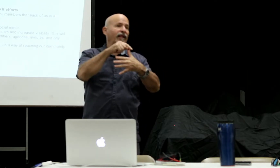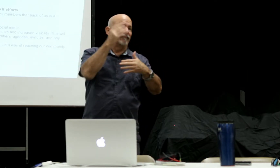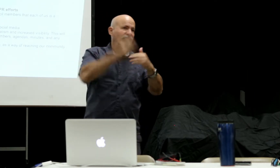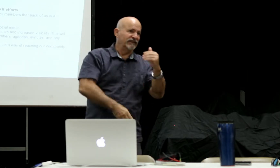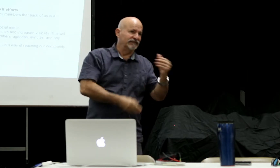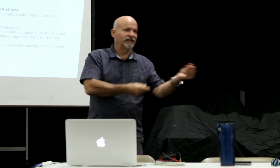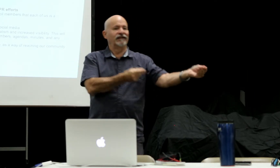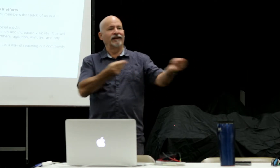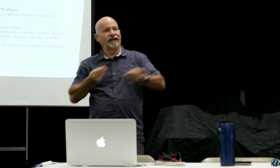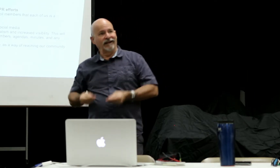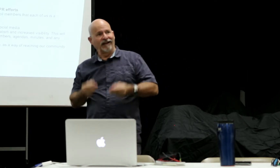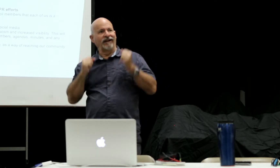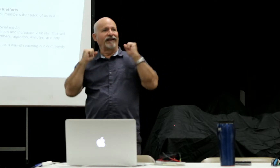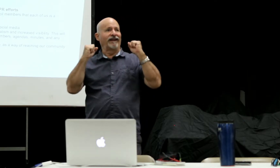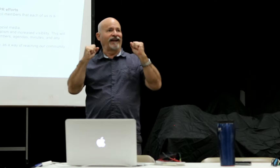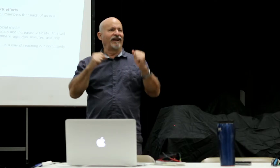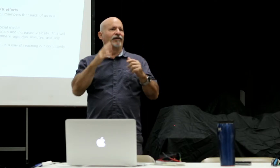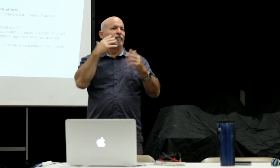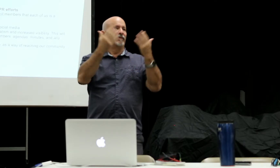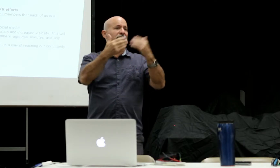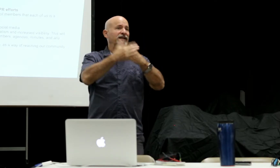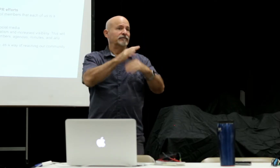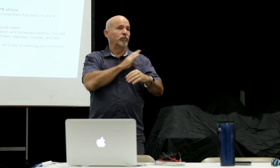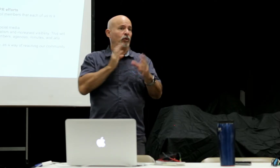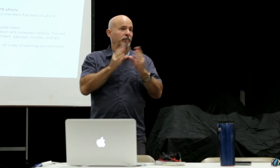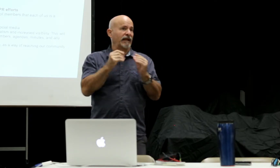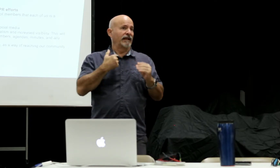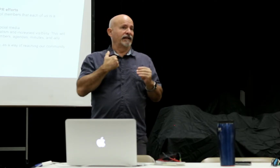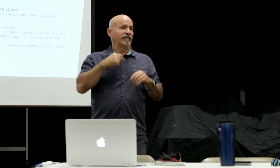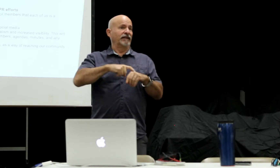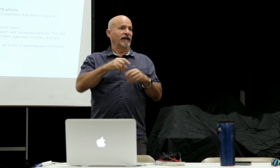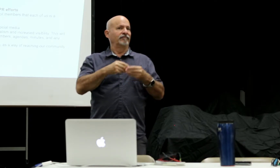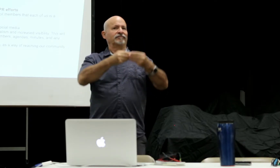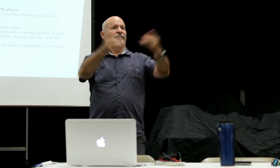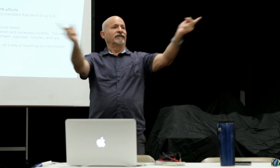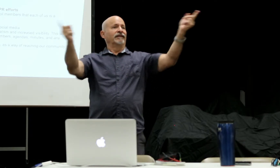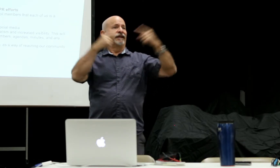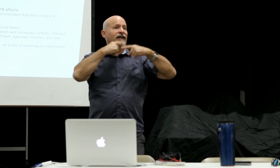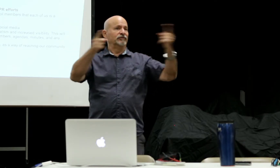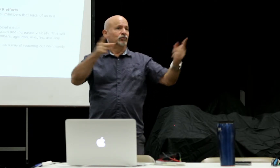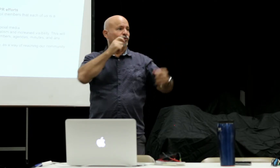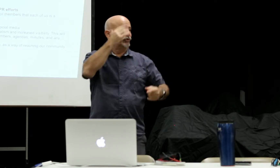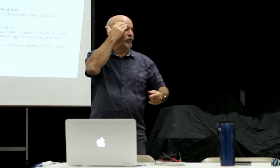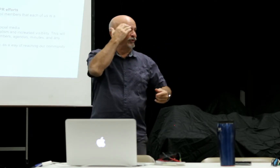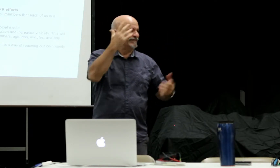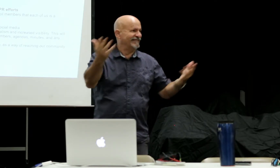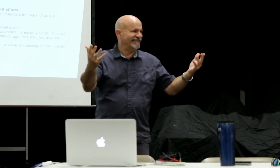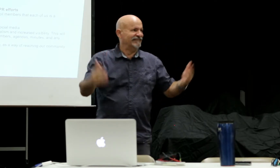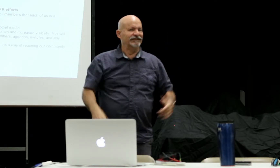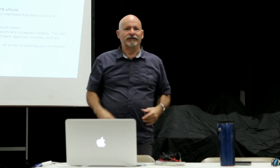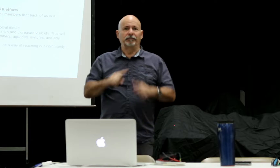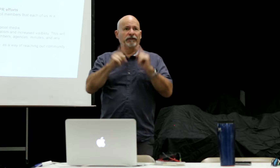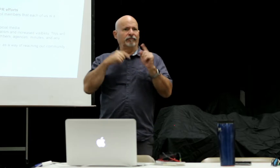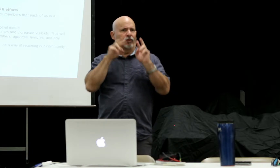working through. So once they get through our bylaws, they will give them back to us, and hopefully at the an upcoming